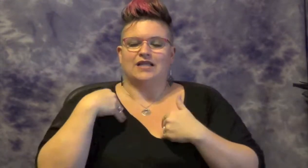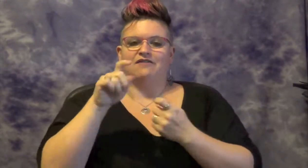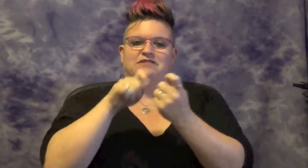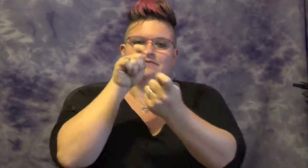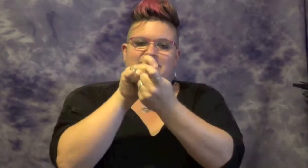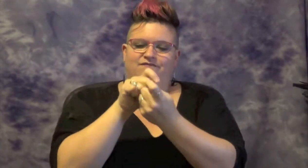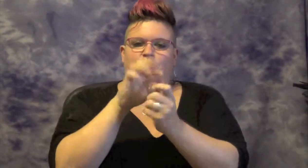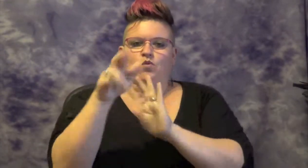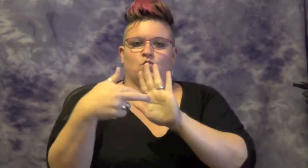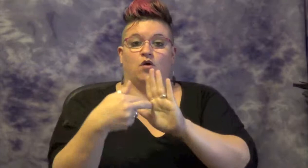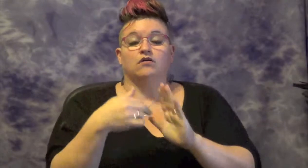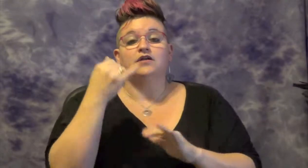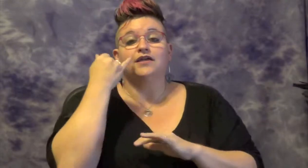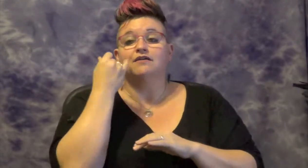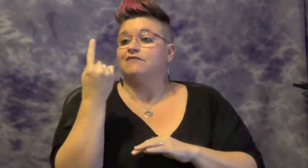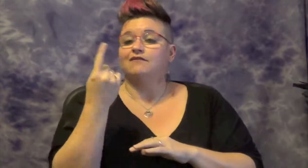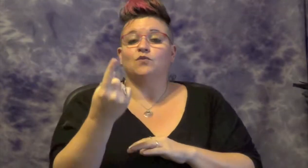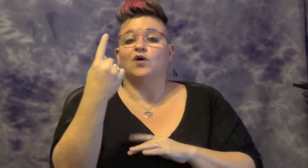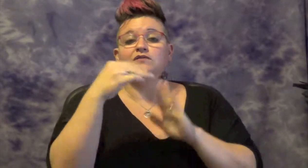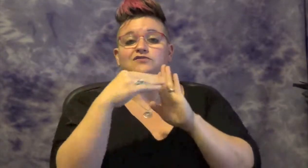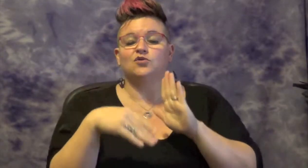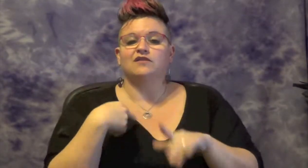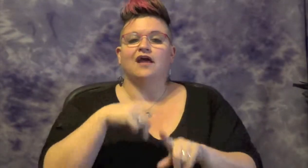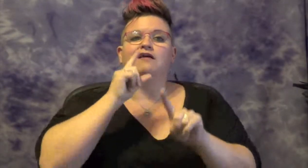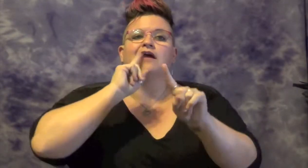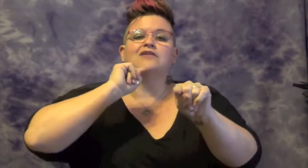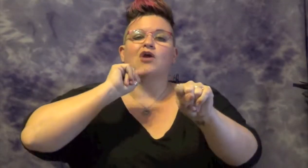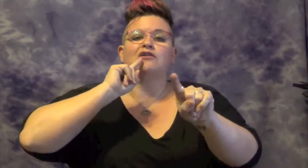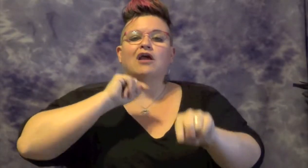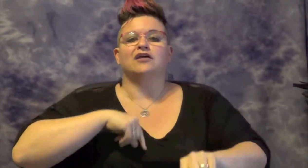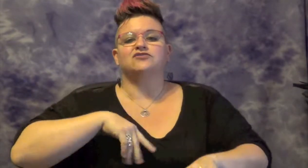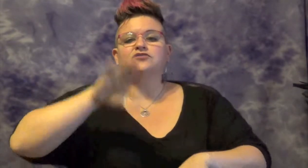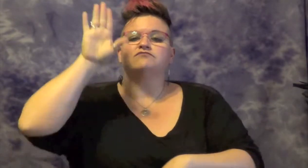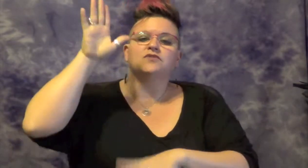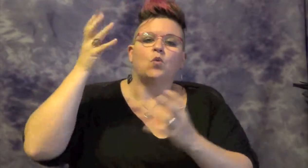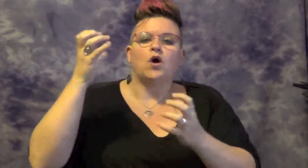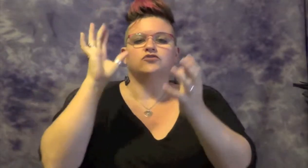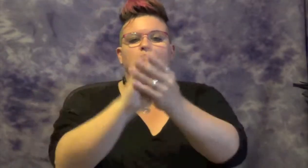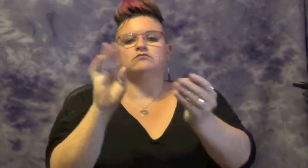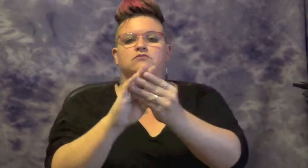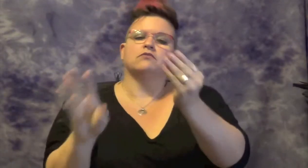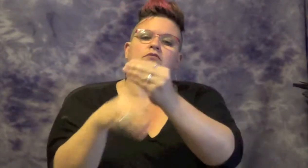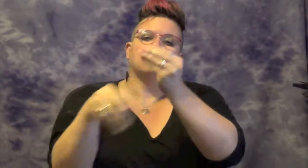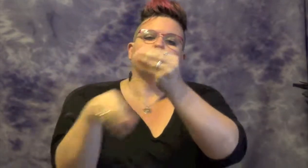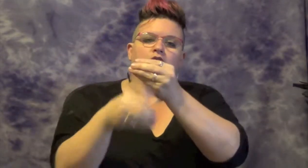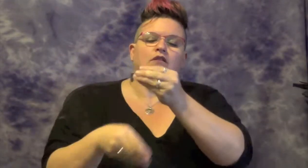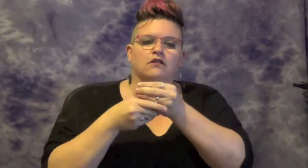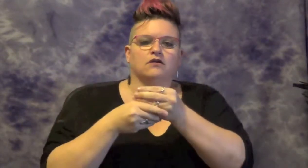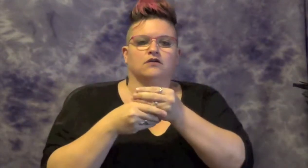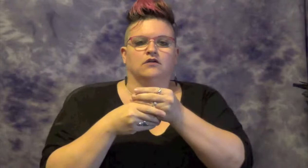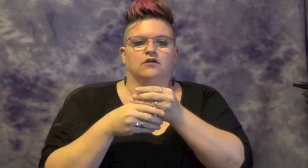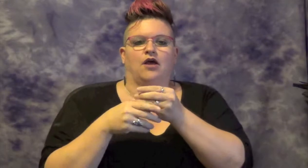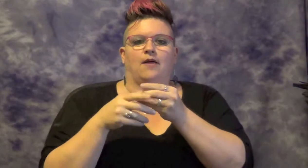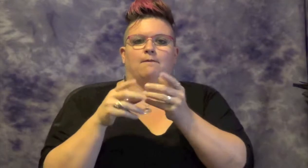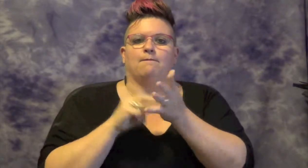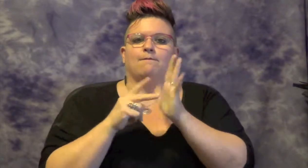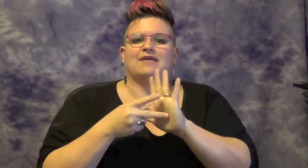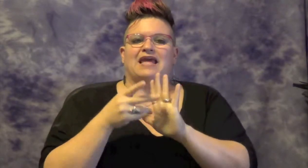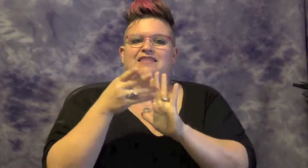view each person is. So if you have a student that is constantly answering and they keep adding to the lecture,